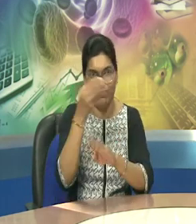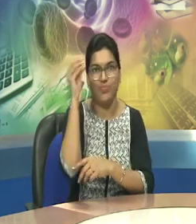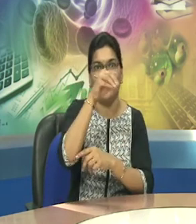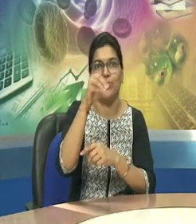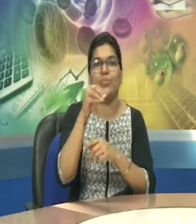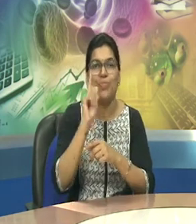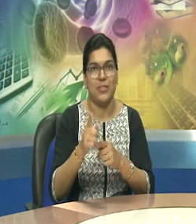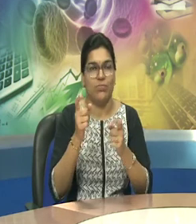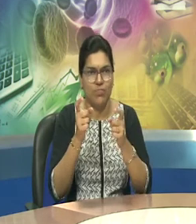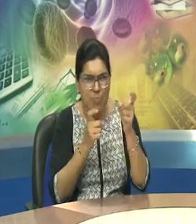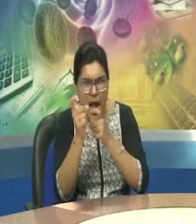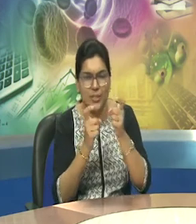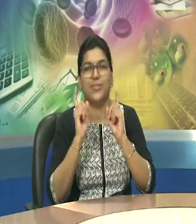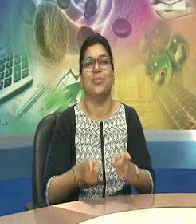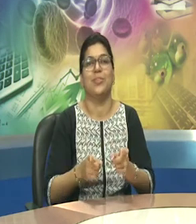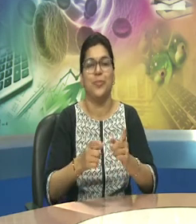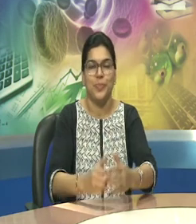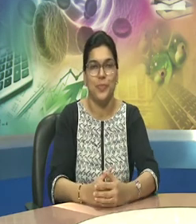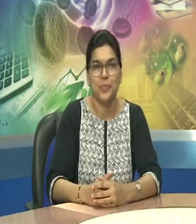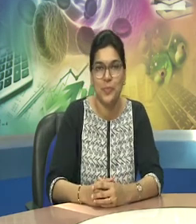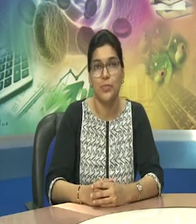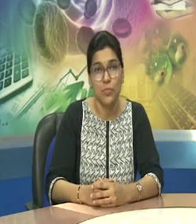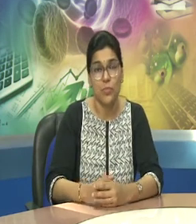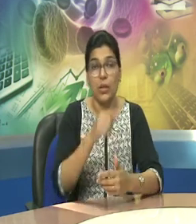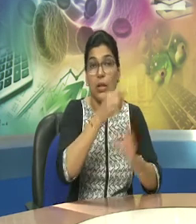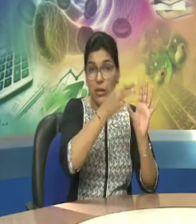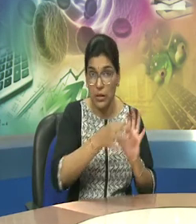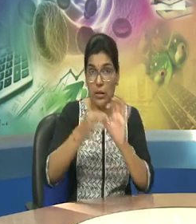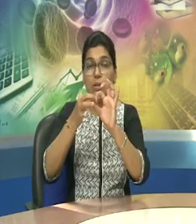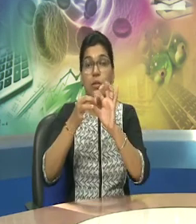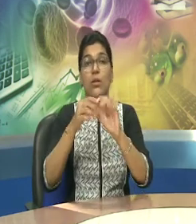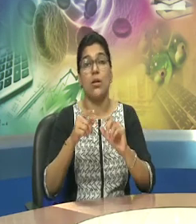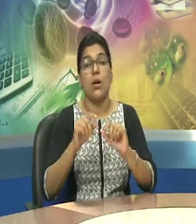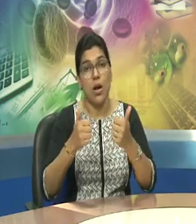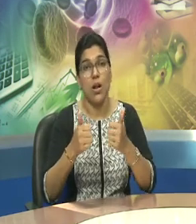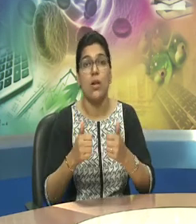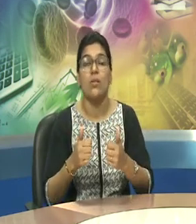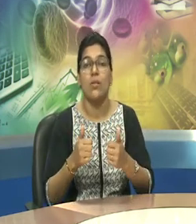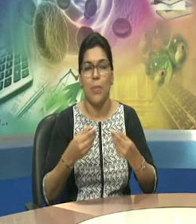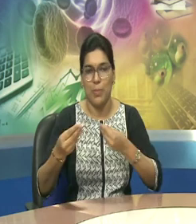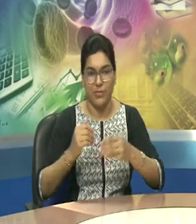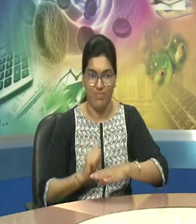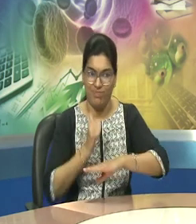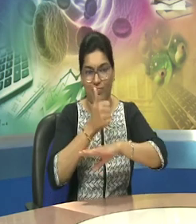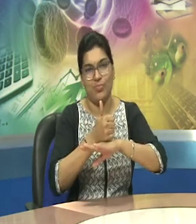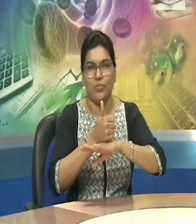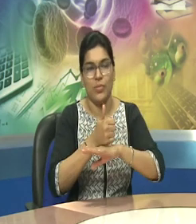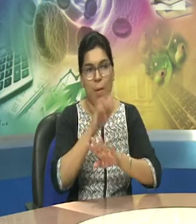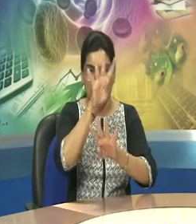month? It all comes under finance. The finance can raised by